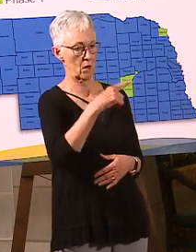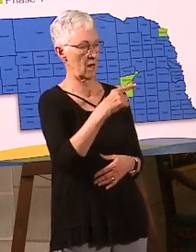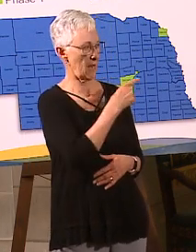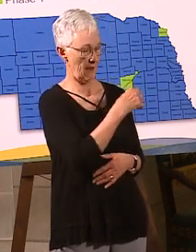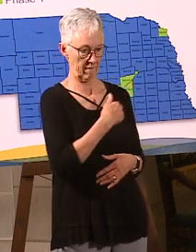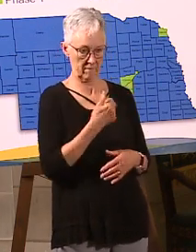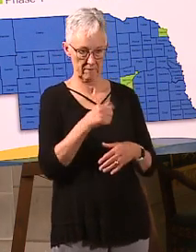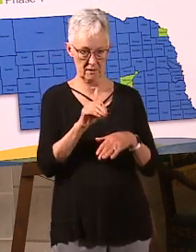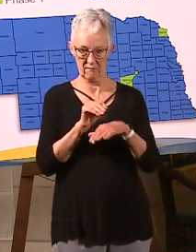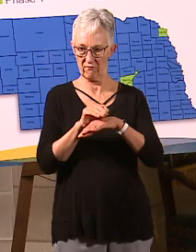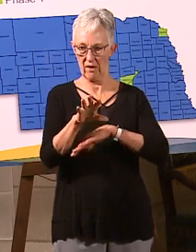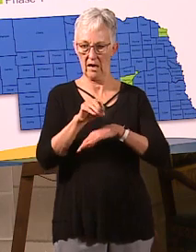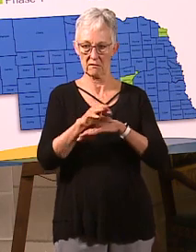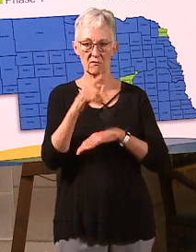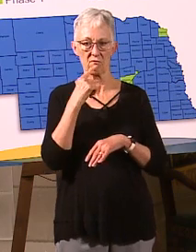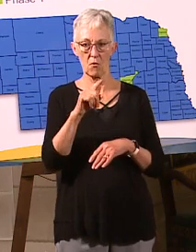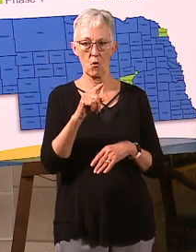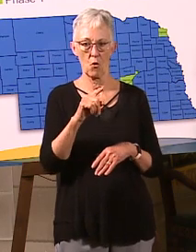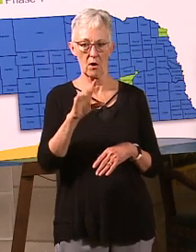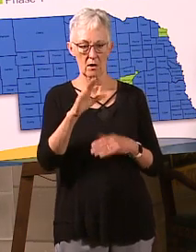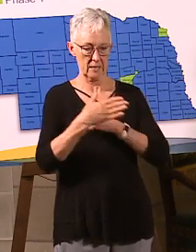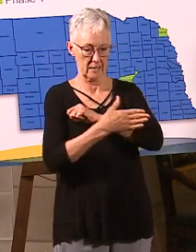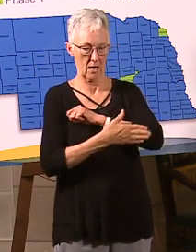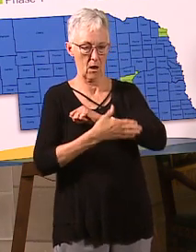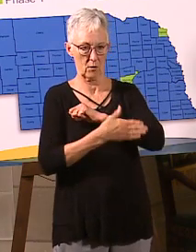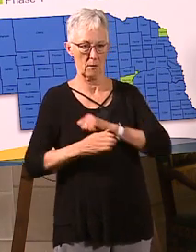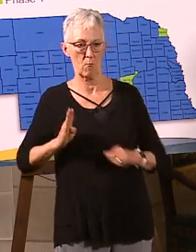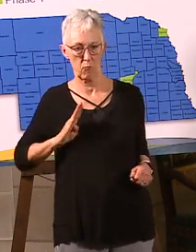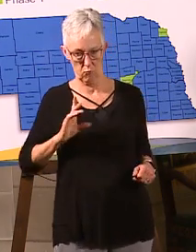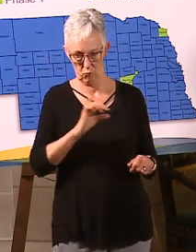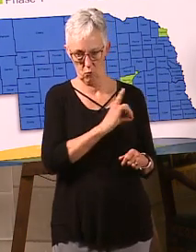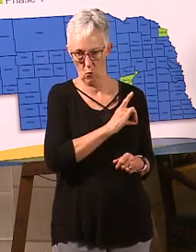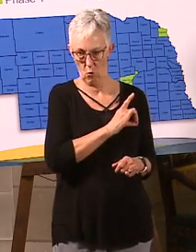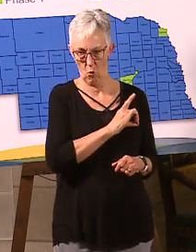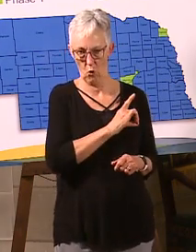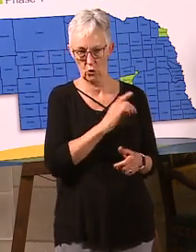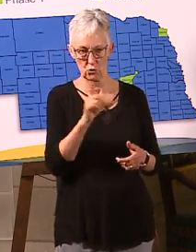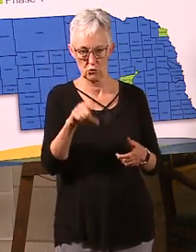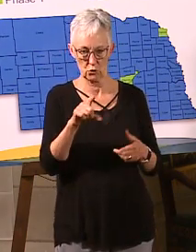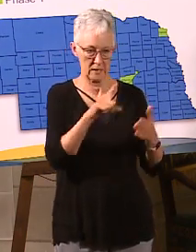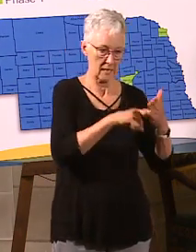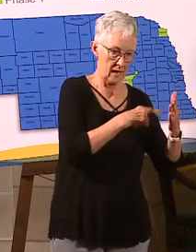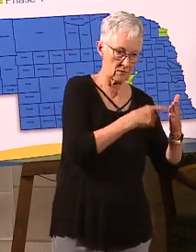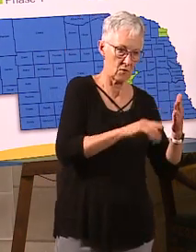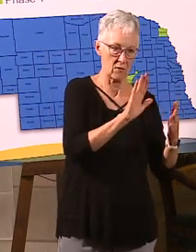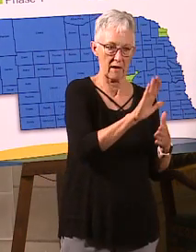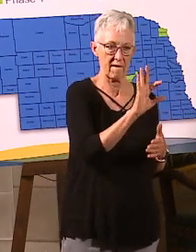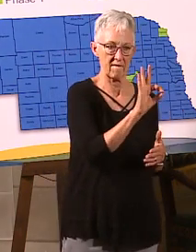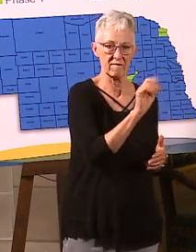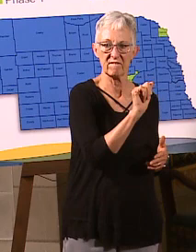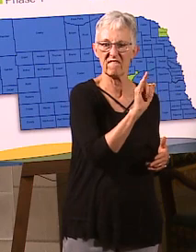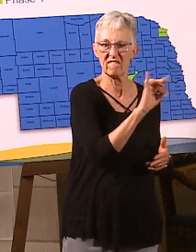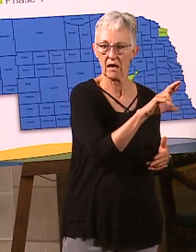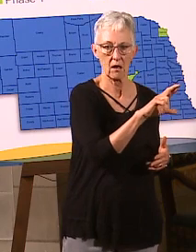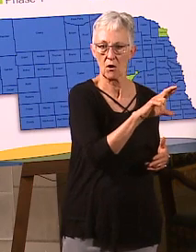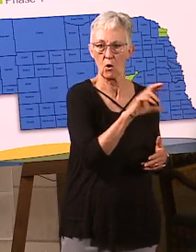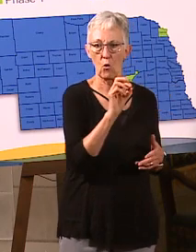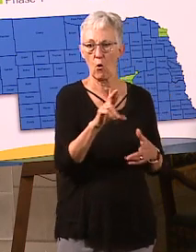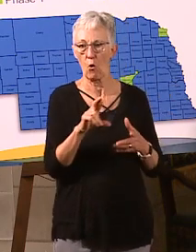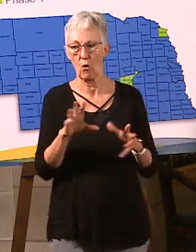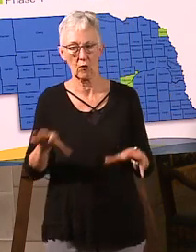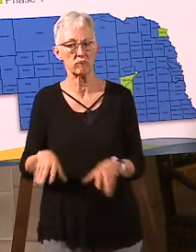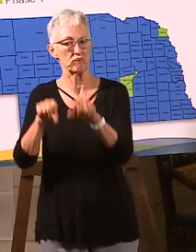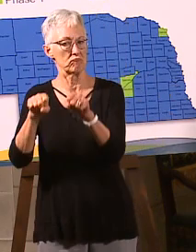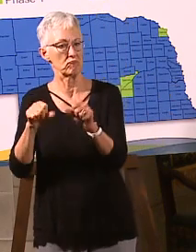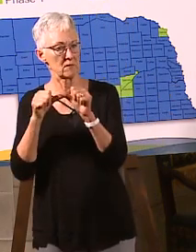for county boards who are looking at their county fairs and whether or not to cancel them? Because Madison County apparently canceled their fair yesterday. Again, we put out the